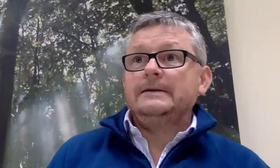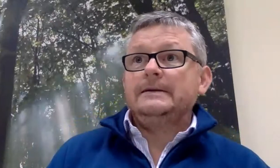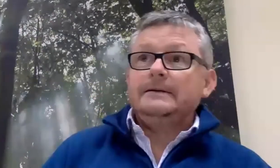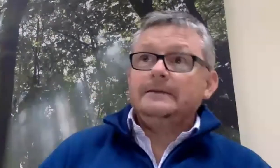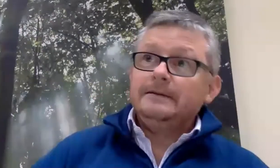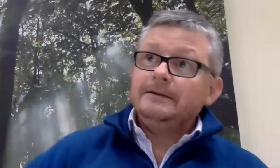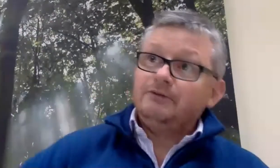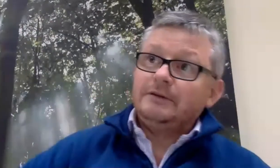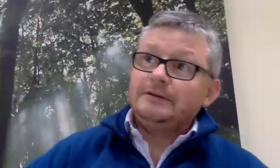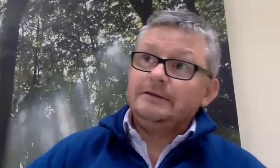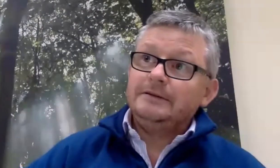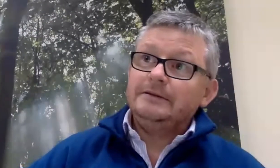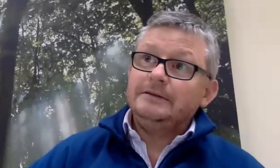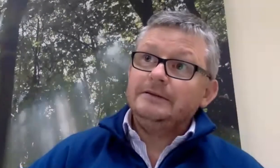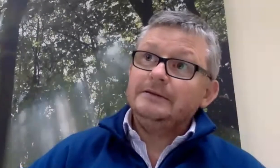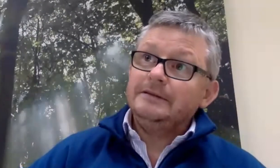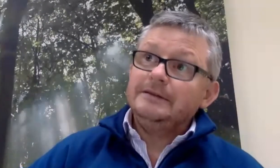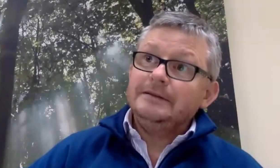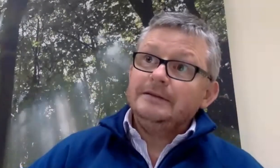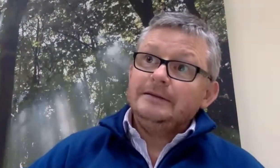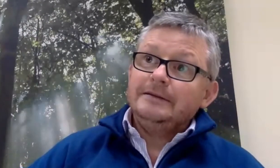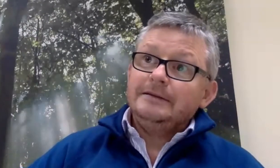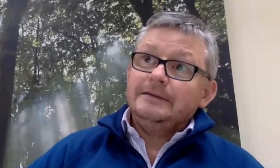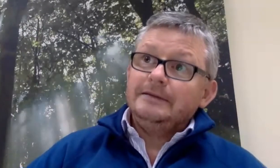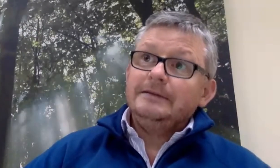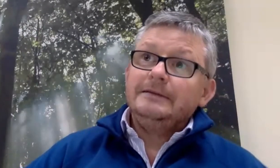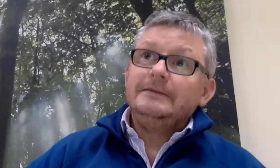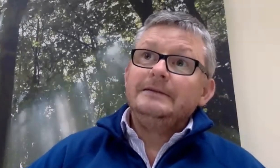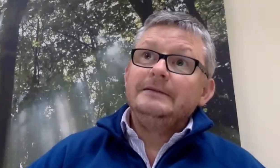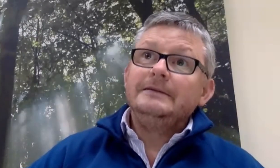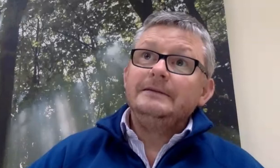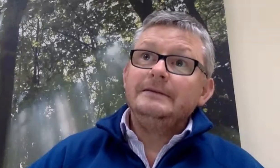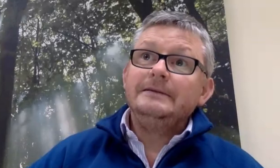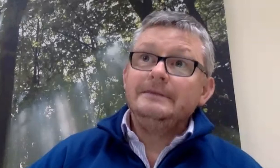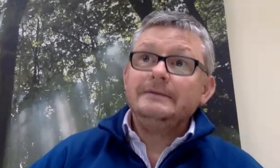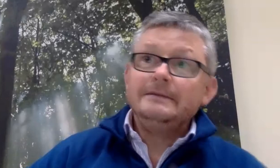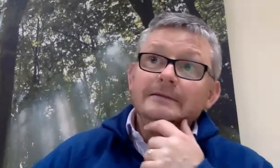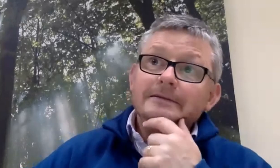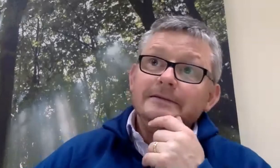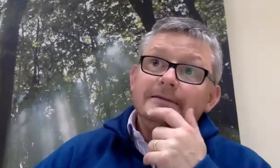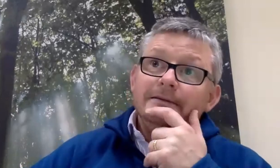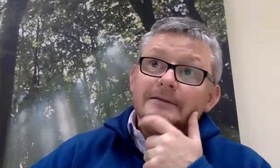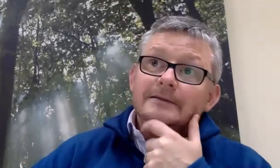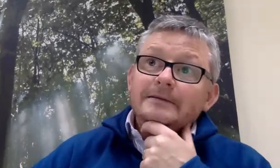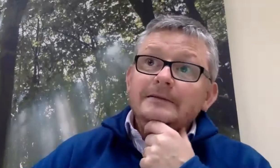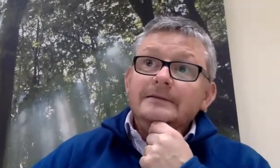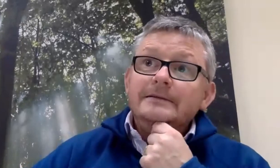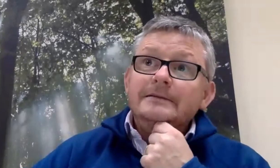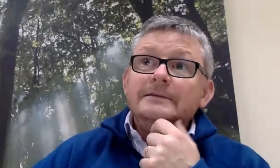either reply or apply to the job through text, or they can send us a video letter outlining their CV and their interest in the job.